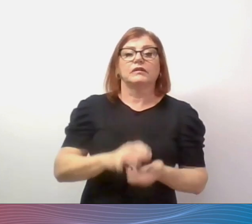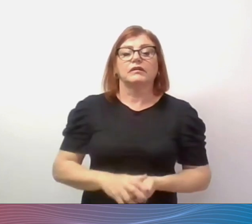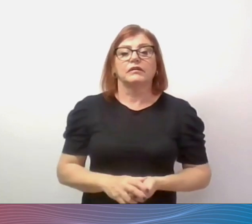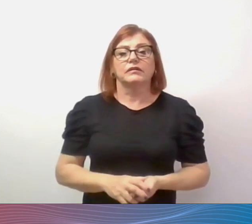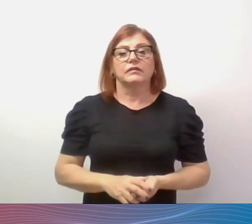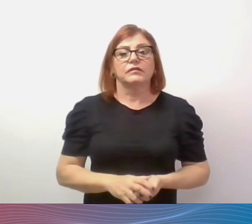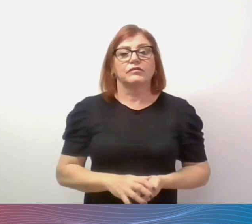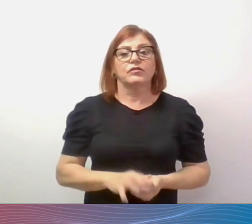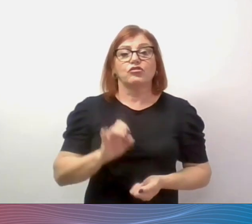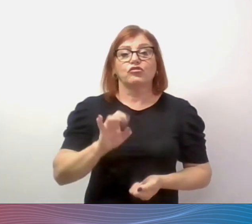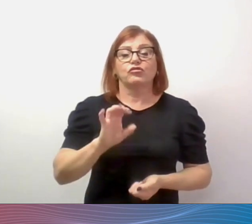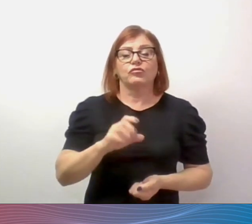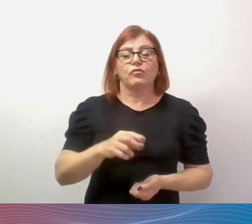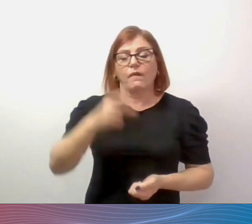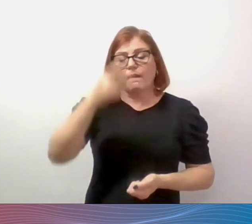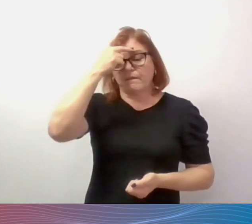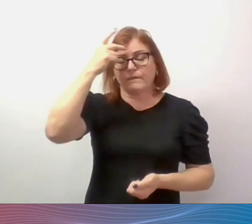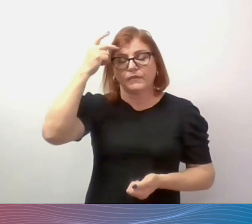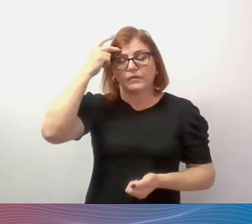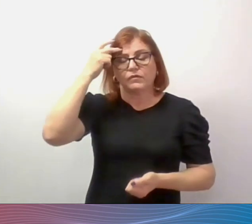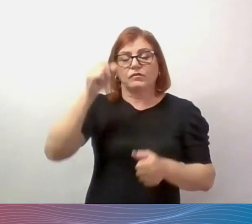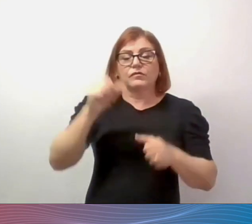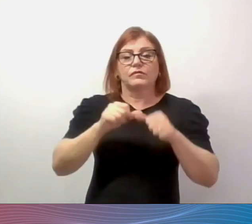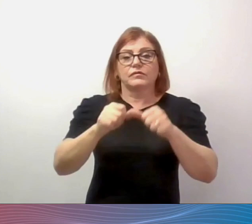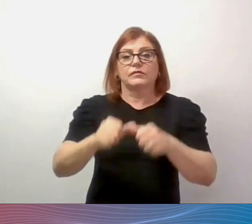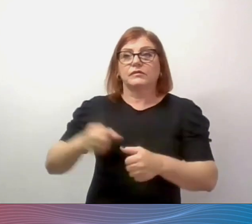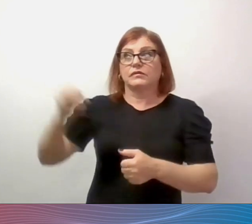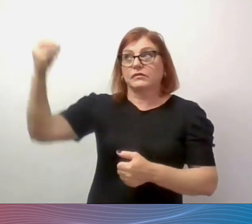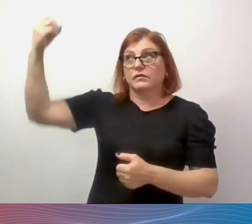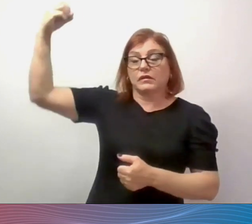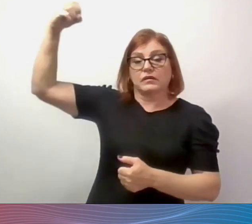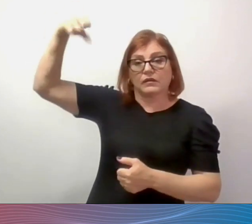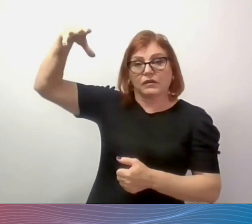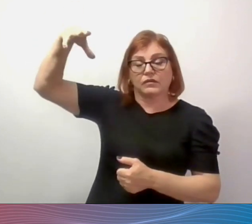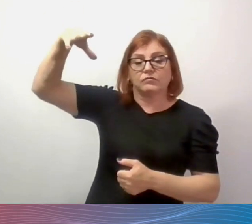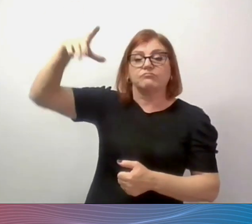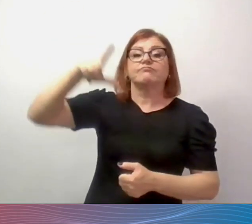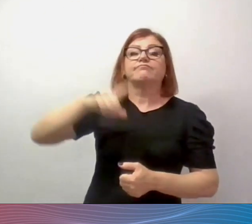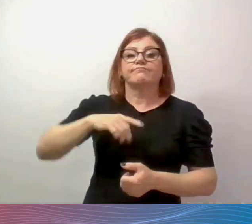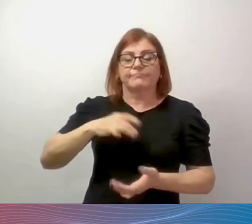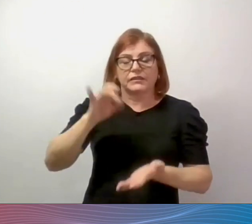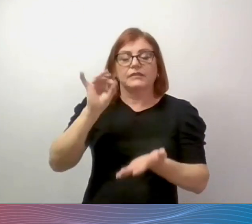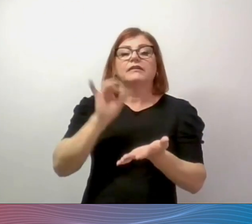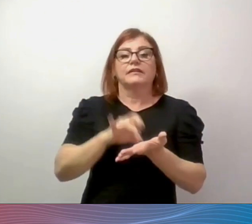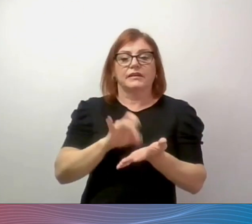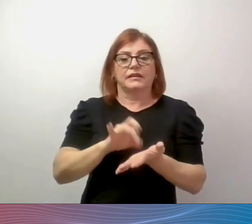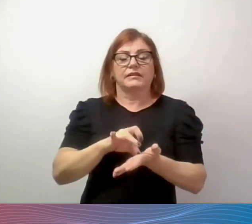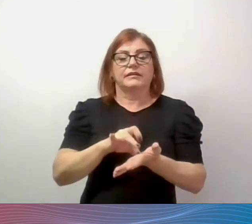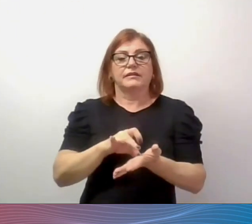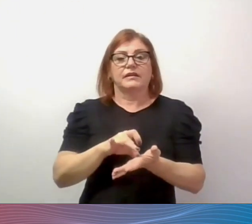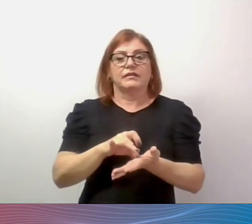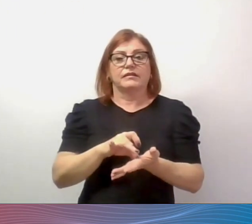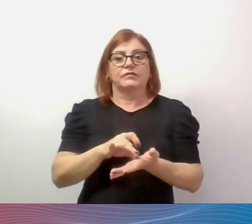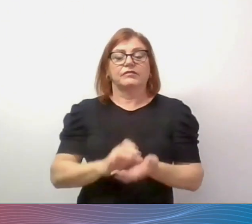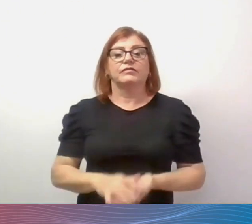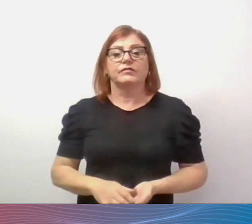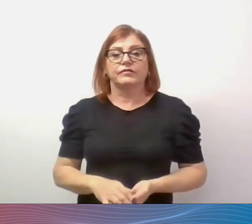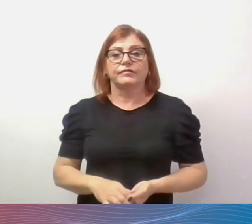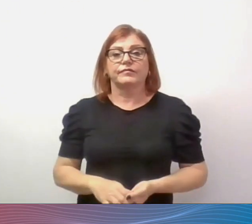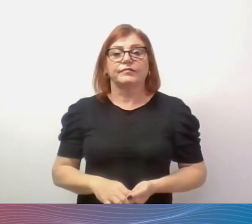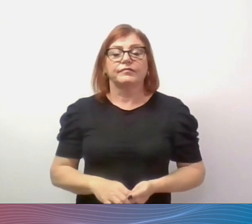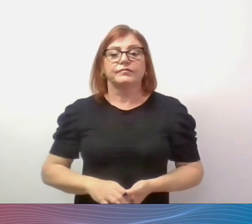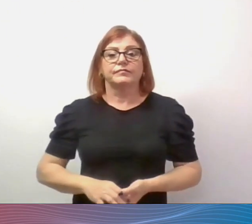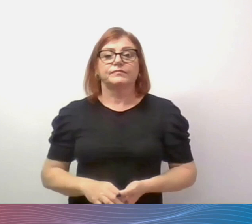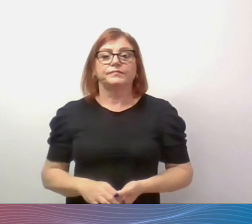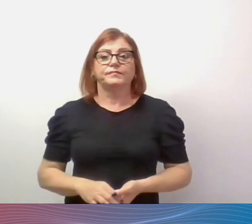realidade. Brothers and sisters, only someone in light can have reality. Só realidade resiste à luz. Only reality